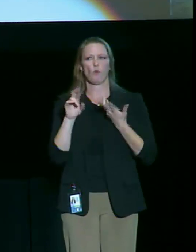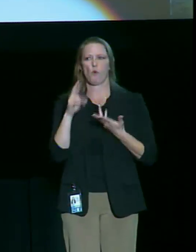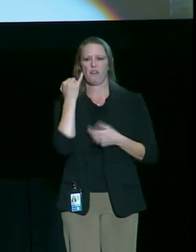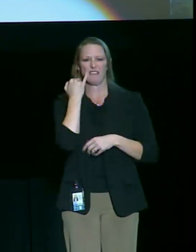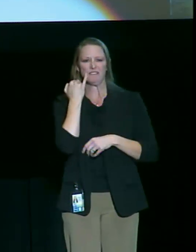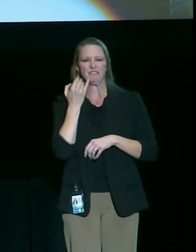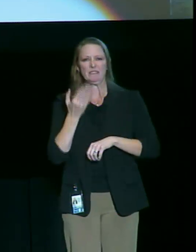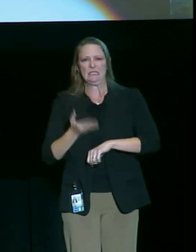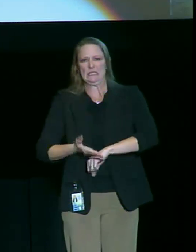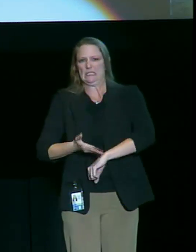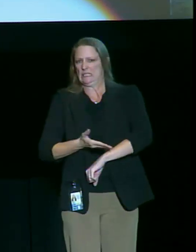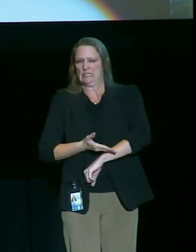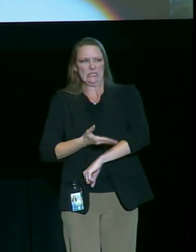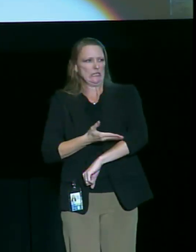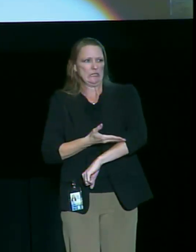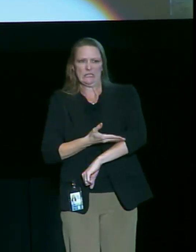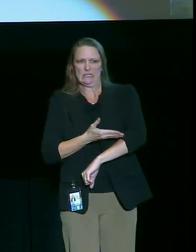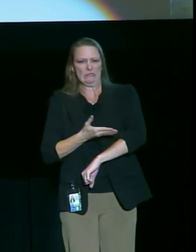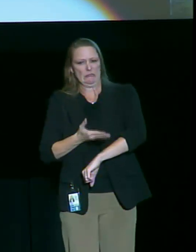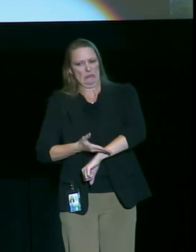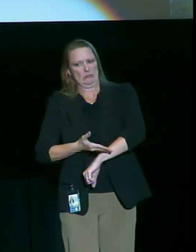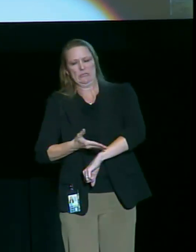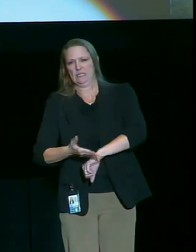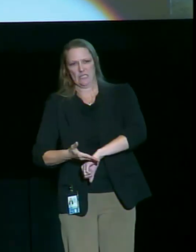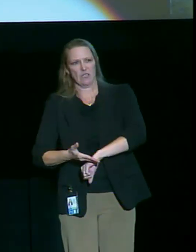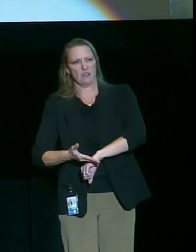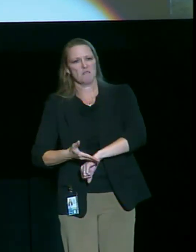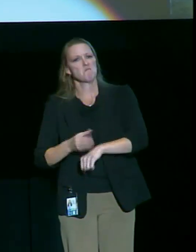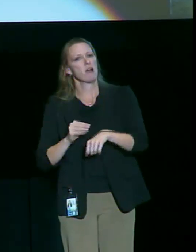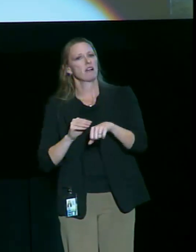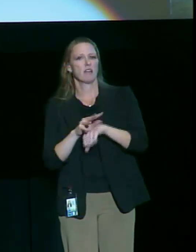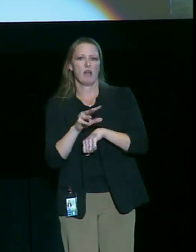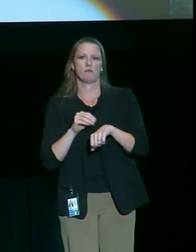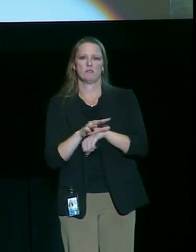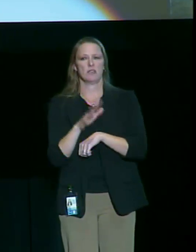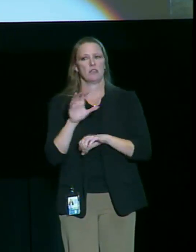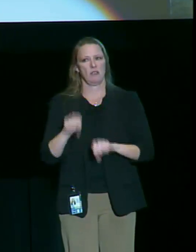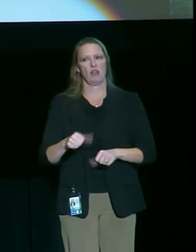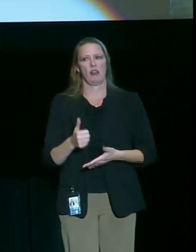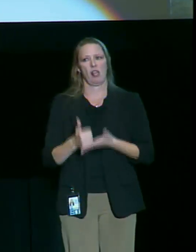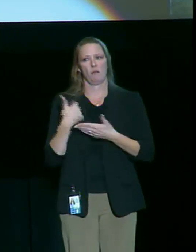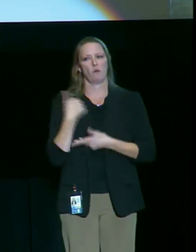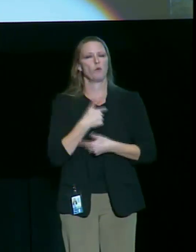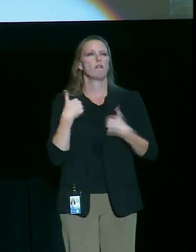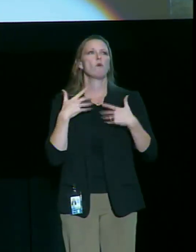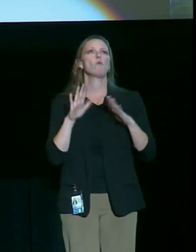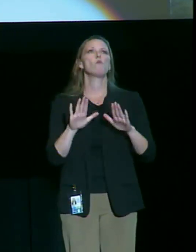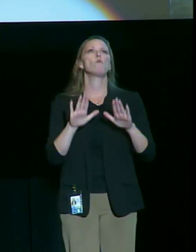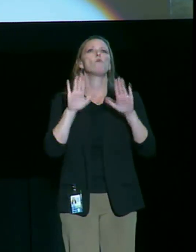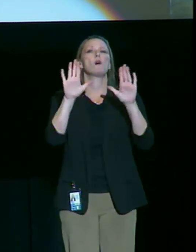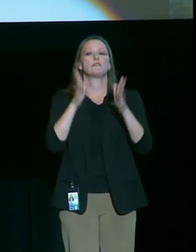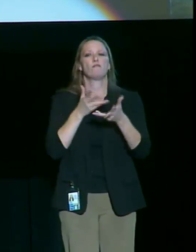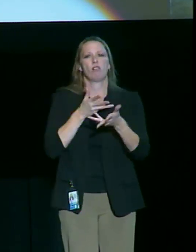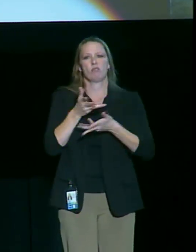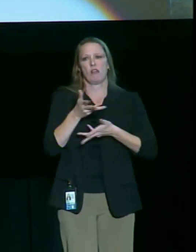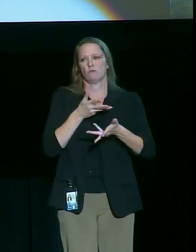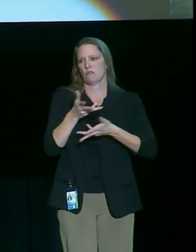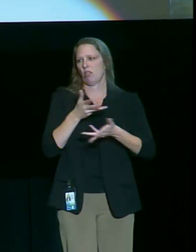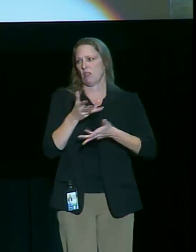time, counseling can help. We have many wonderful resources for counseling throughout our